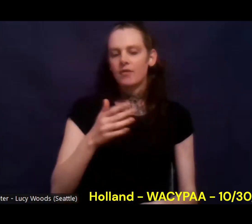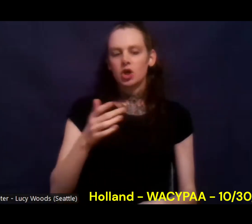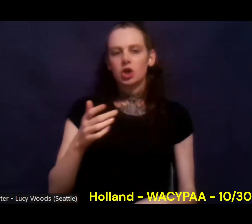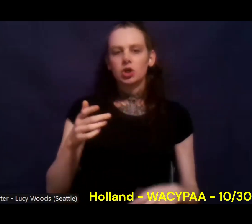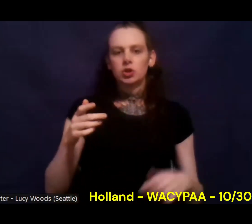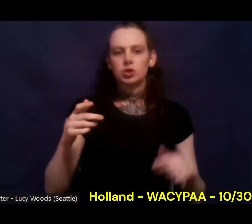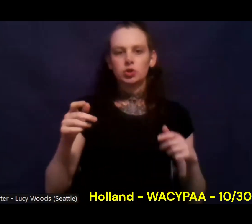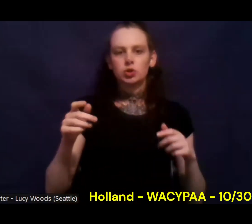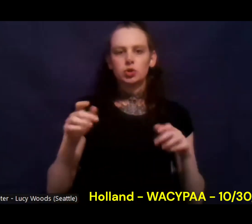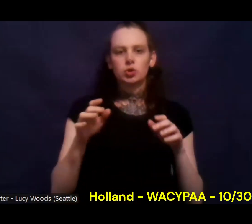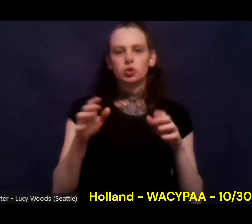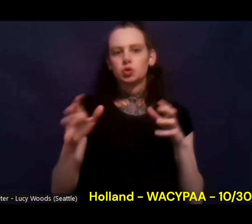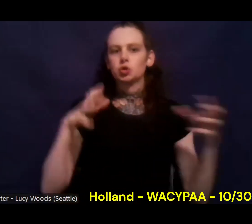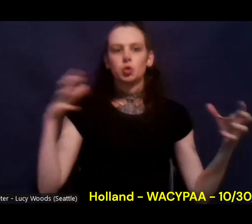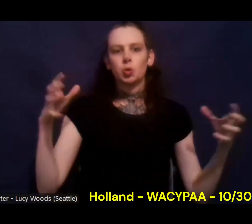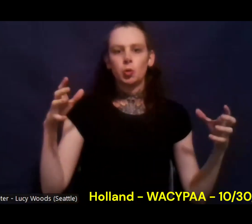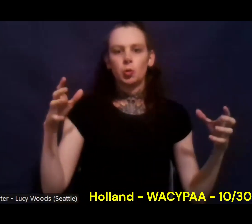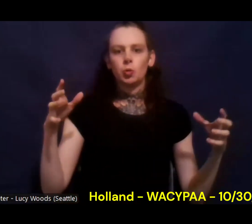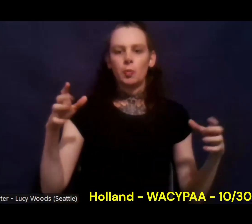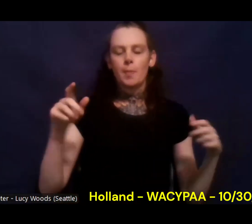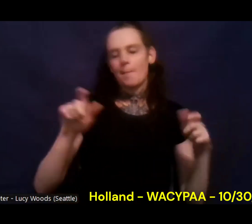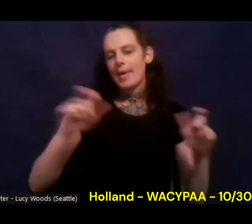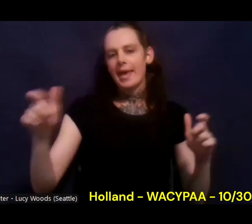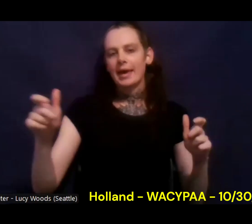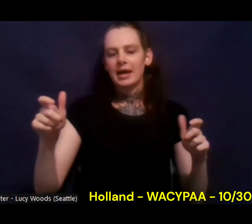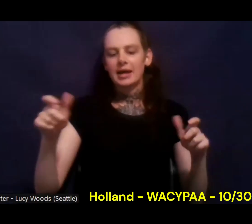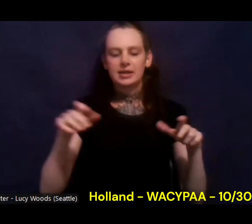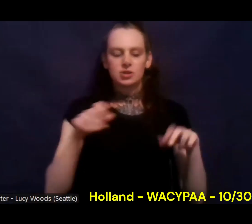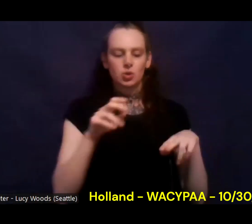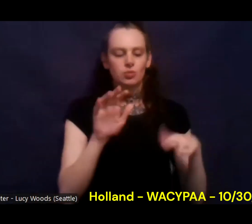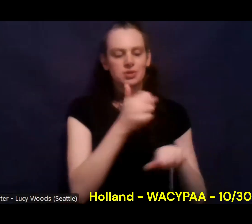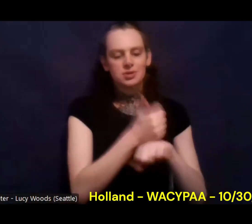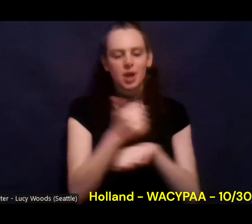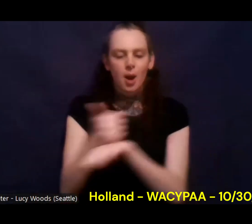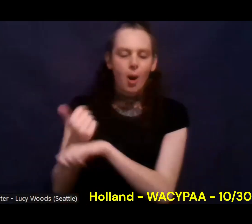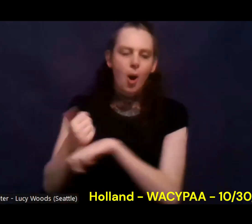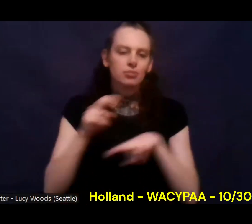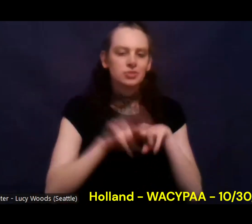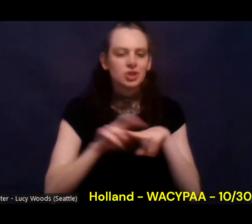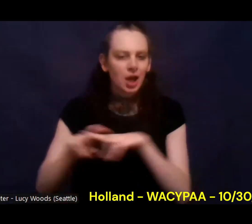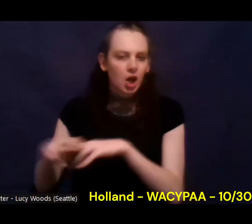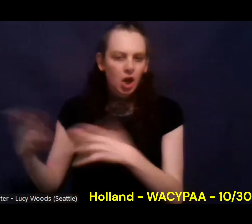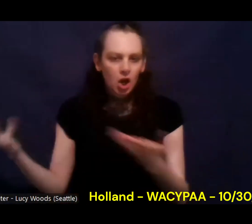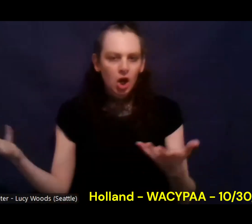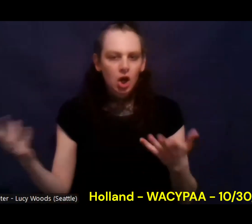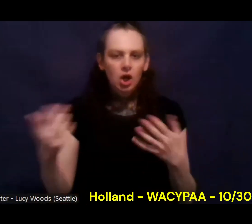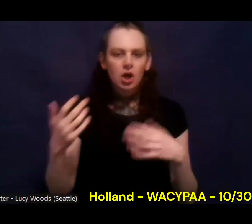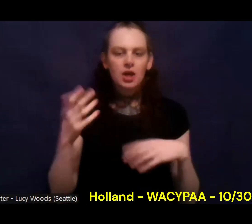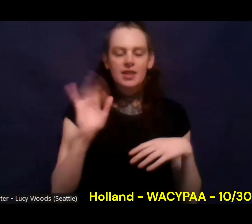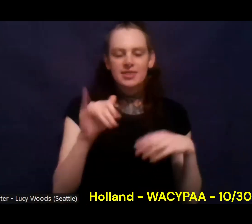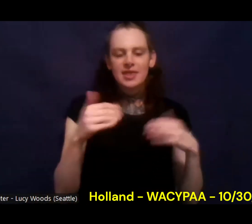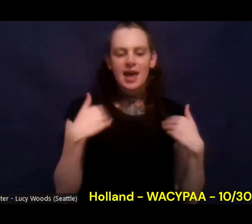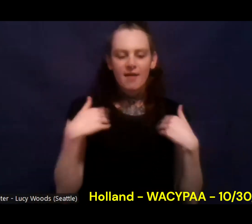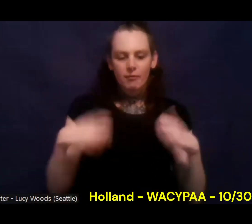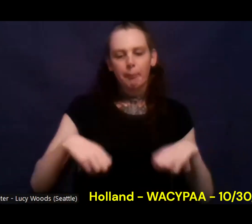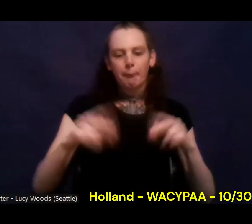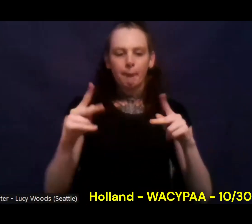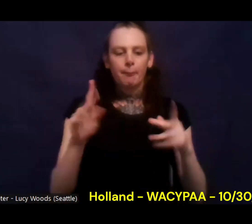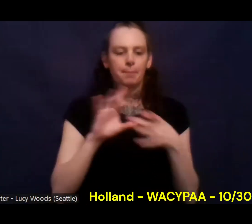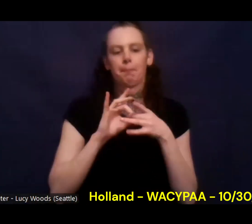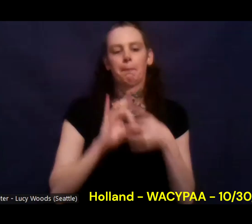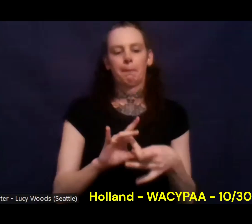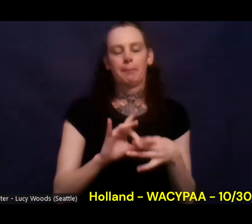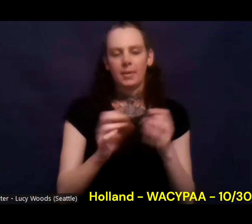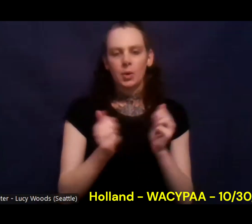do chairs at a meeting because I think like that's when we have the chance to like potentially connect with the newcomer and like be able to